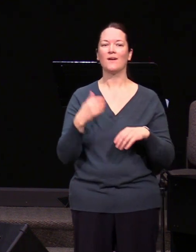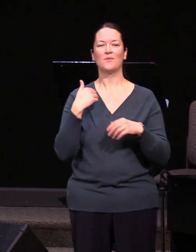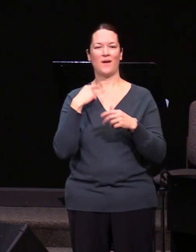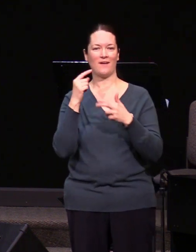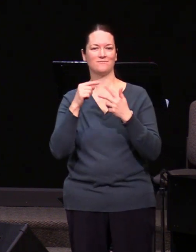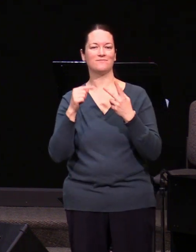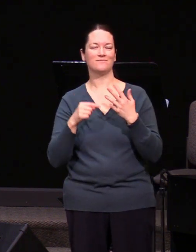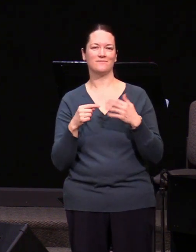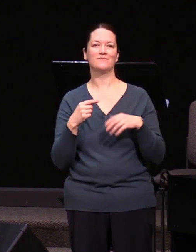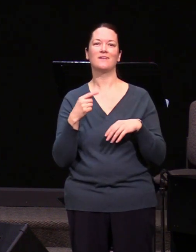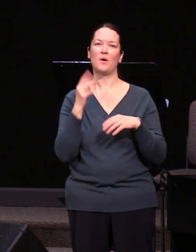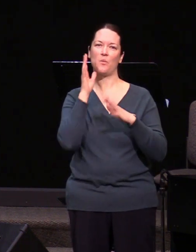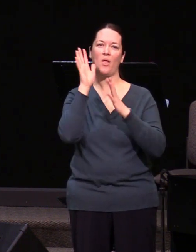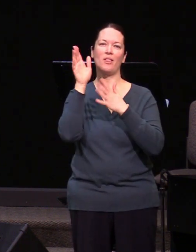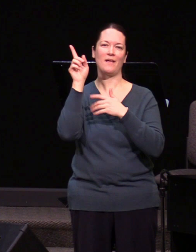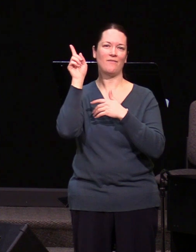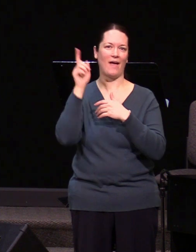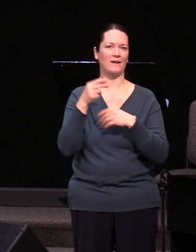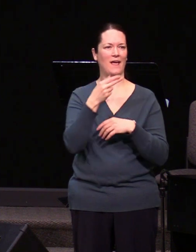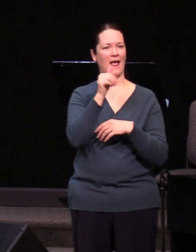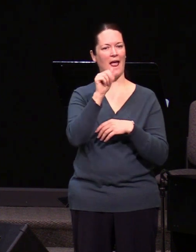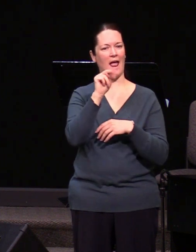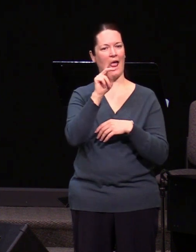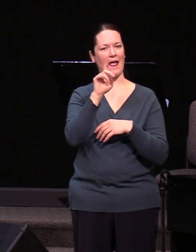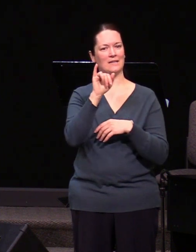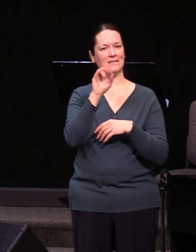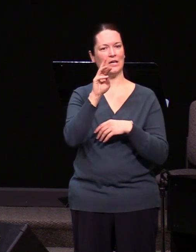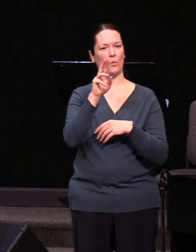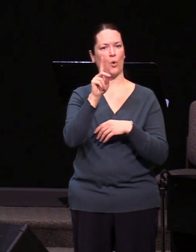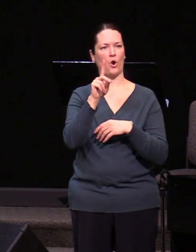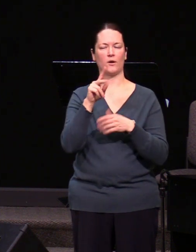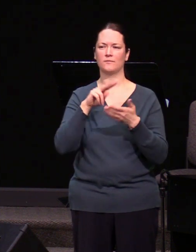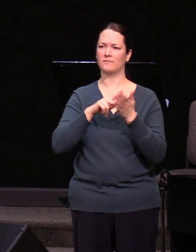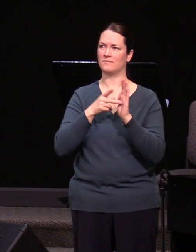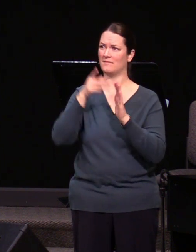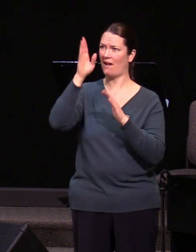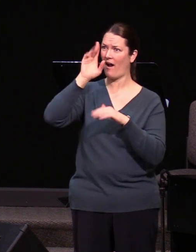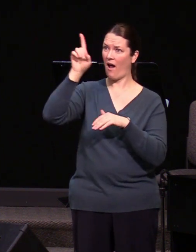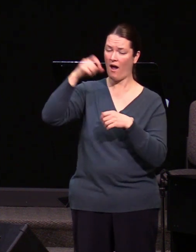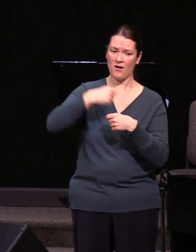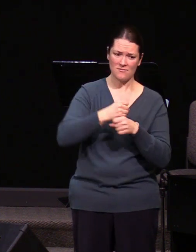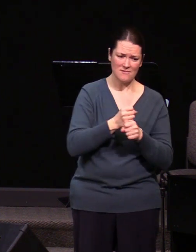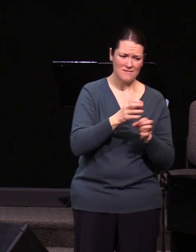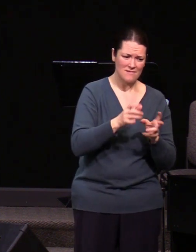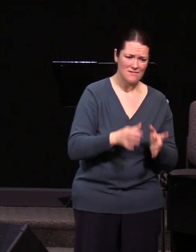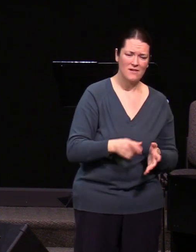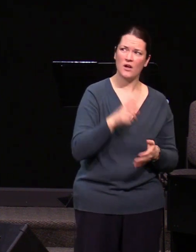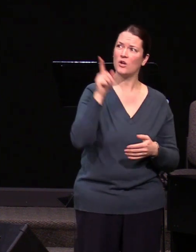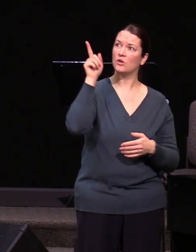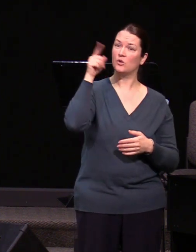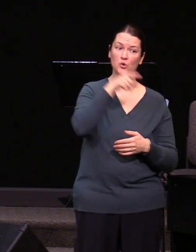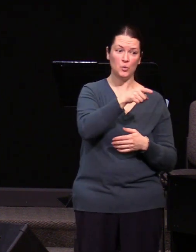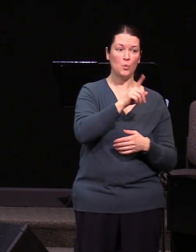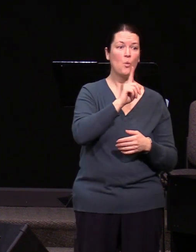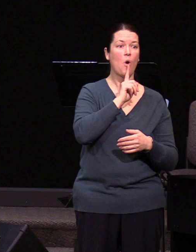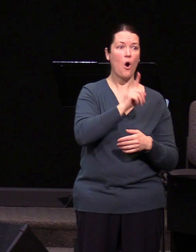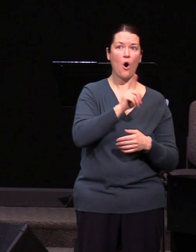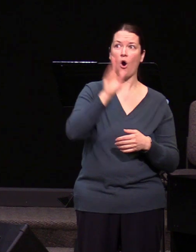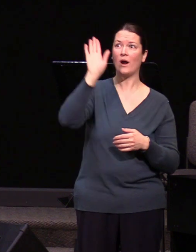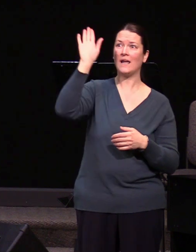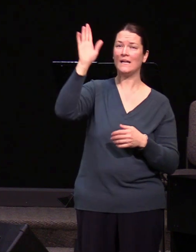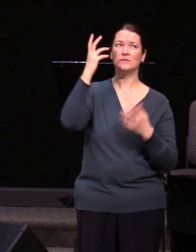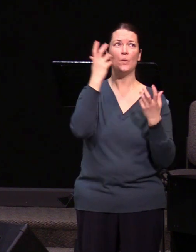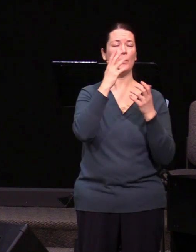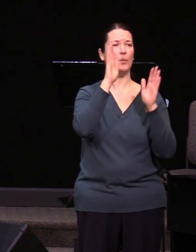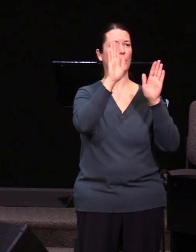leave that up here for a little bit. Handiwork. You are God's handiwork. You are God's